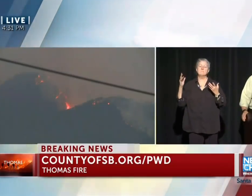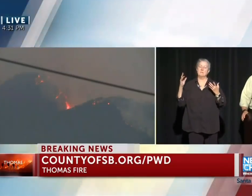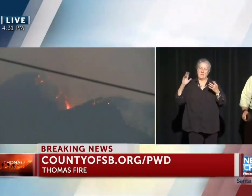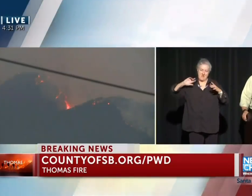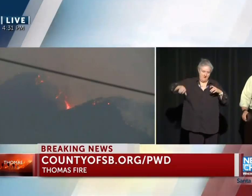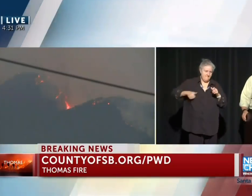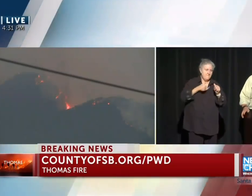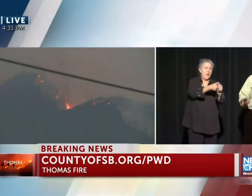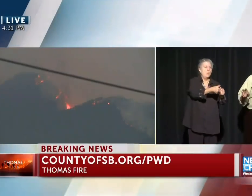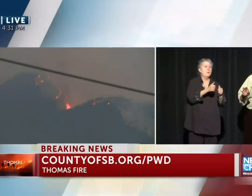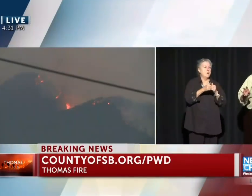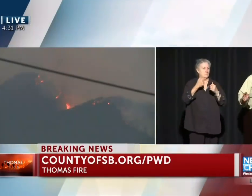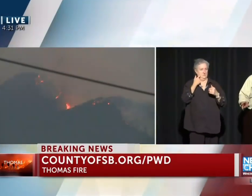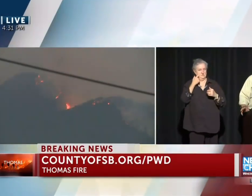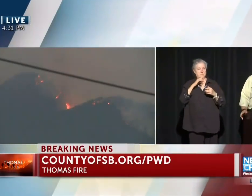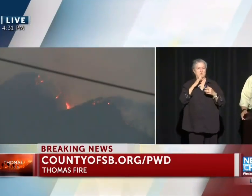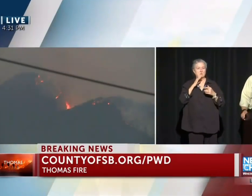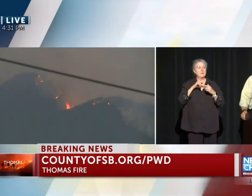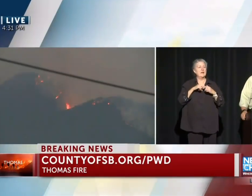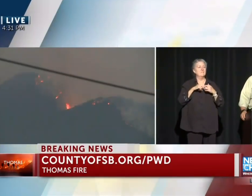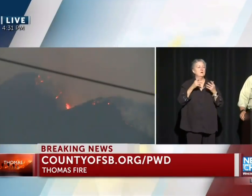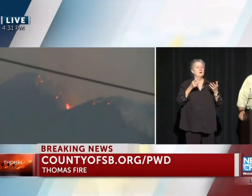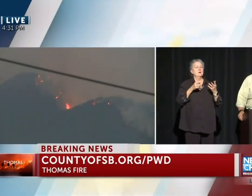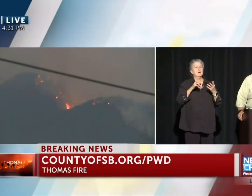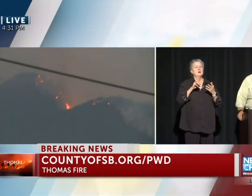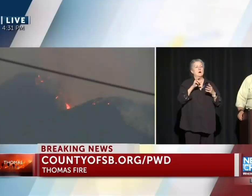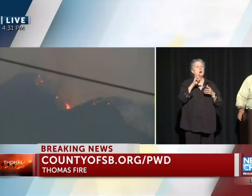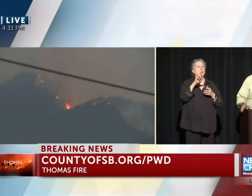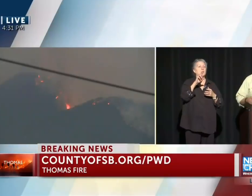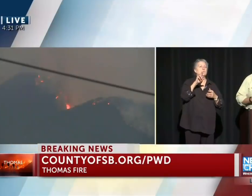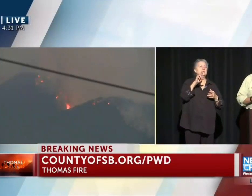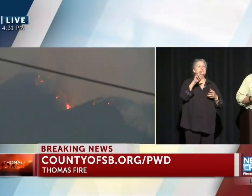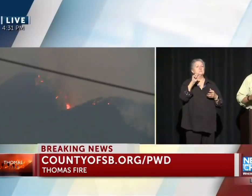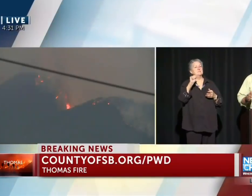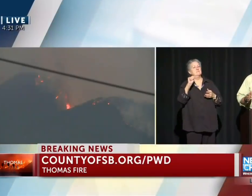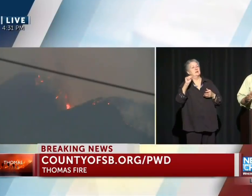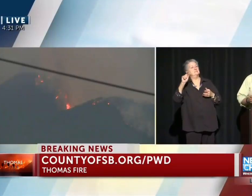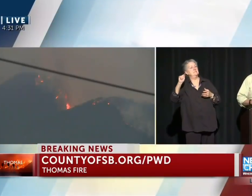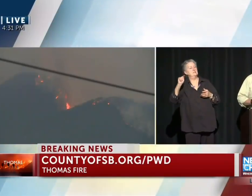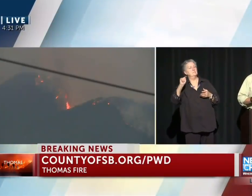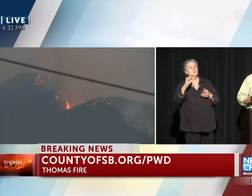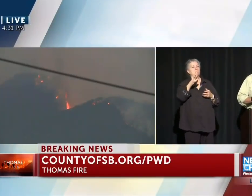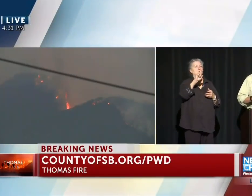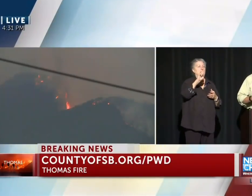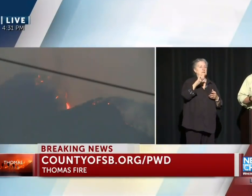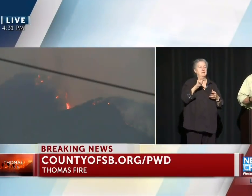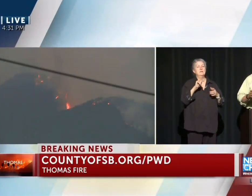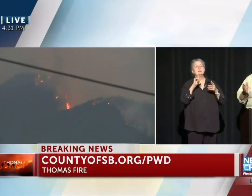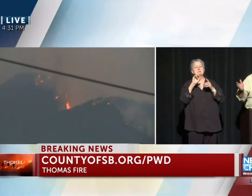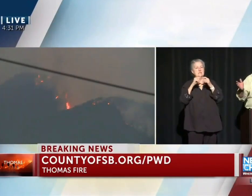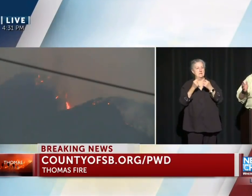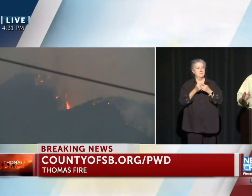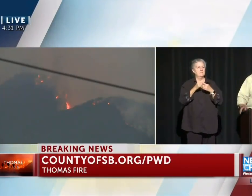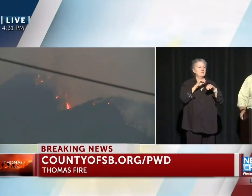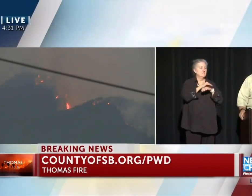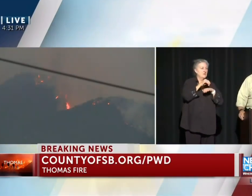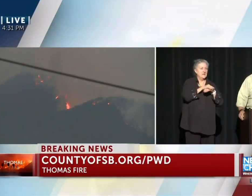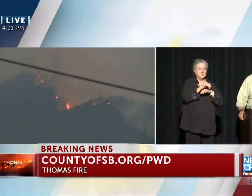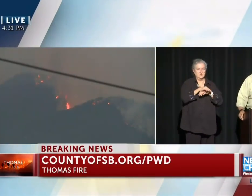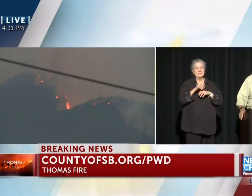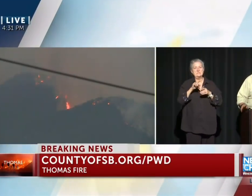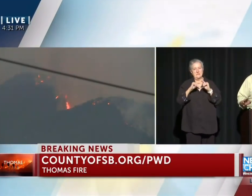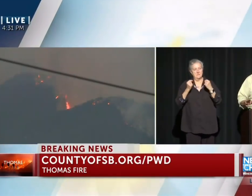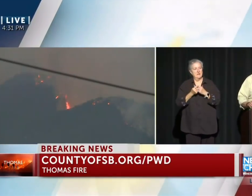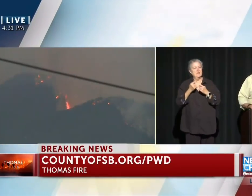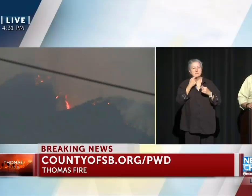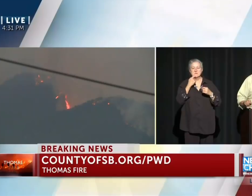we have in place what we call a READ team, a Resource Advisory Team. They advise the firefighters about the things, as was mentioned